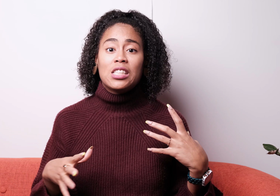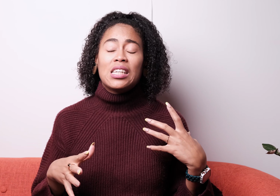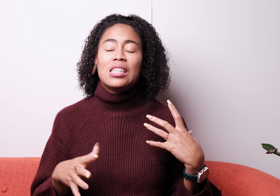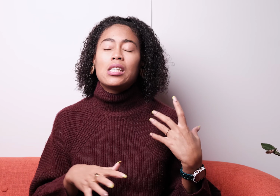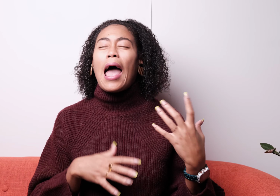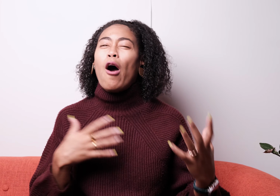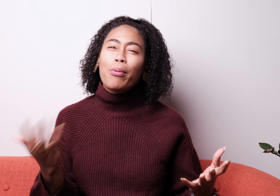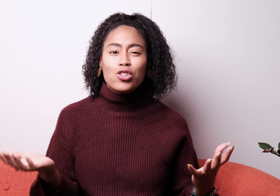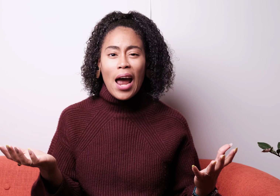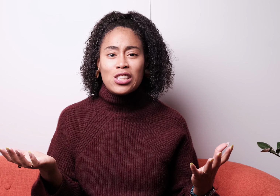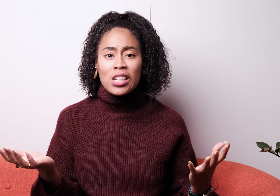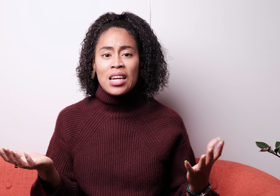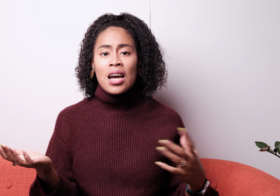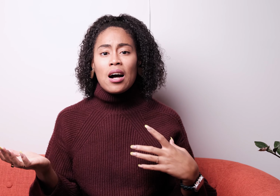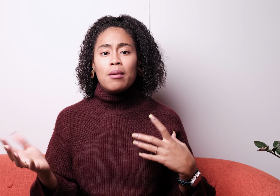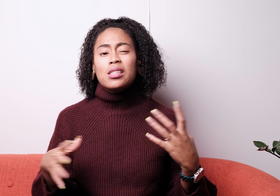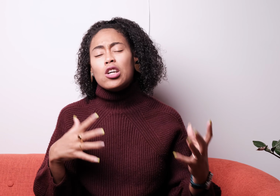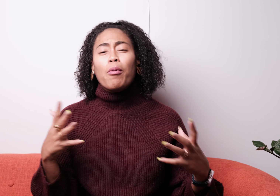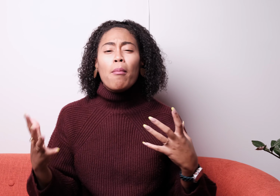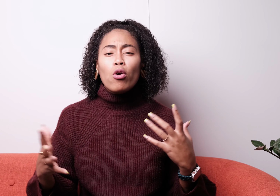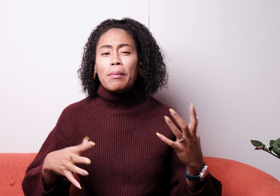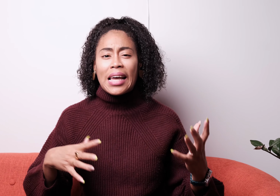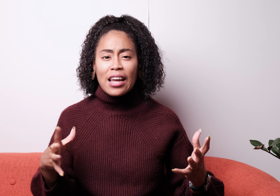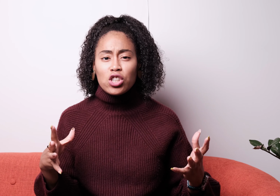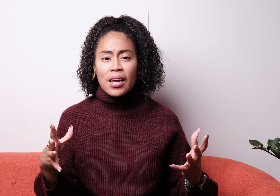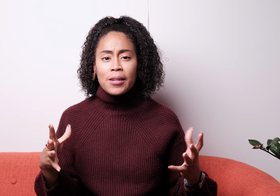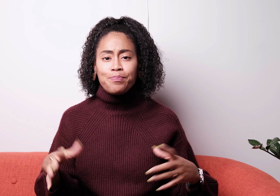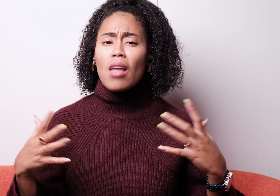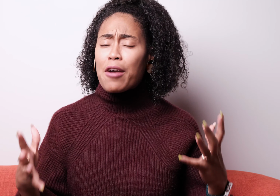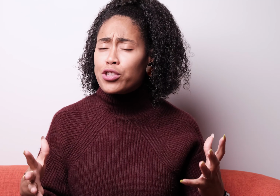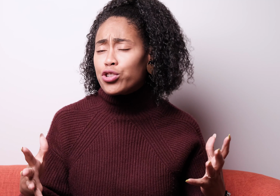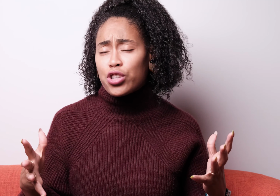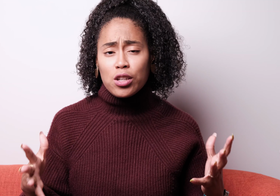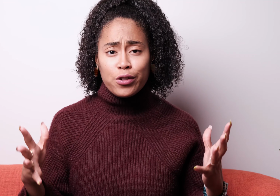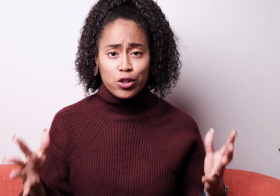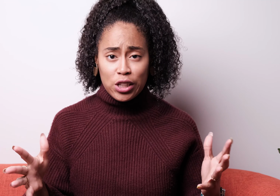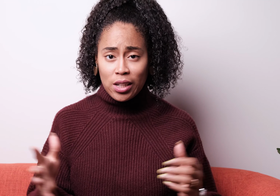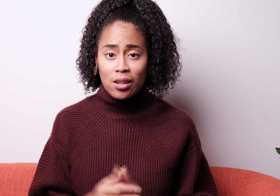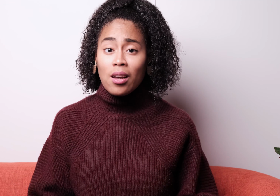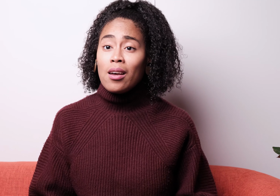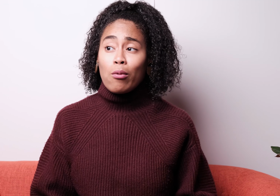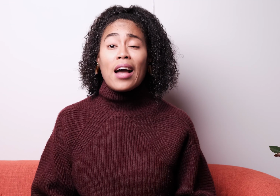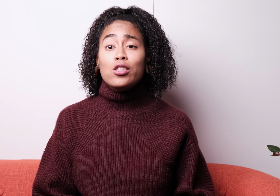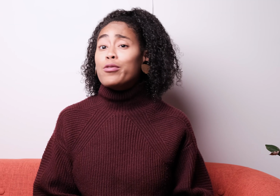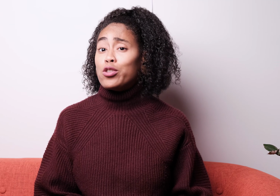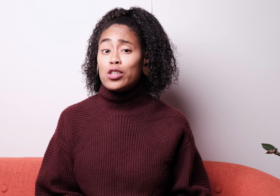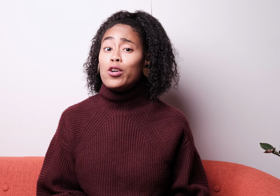it is a helper strategy. It's going to promote communication and reduce your child's frustration. Well, actually, the frustration of